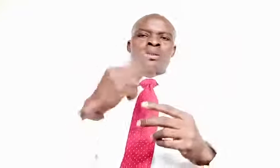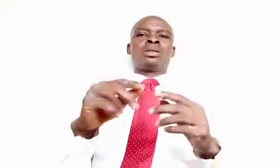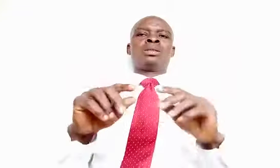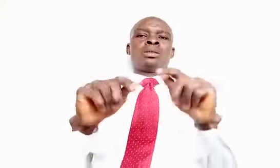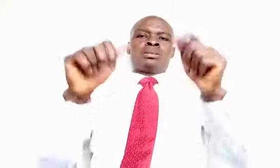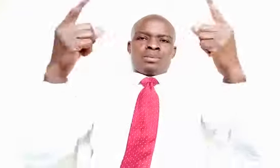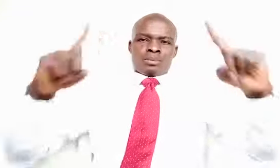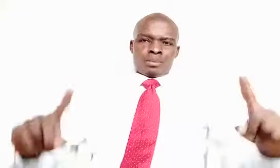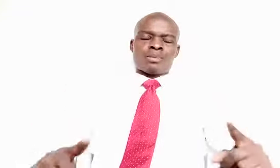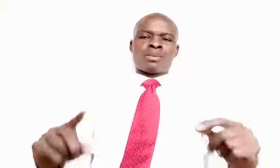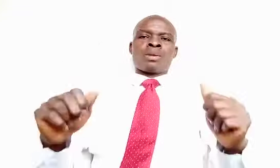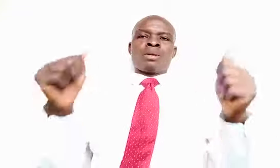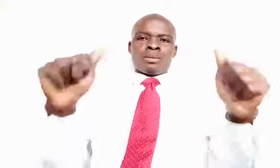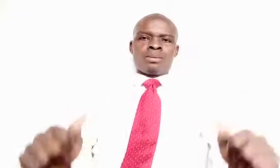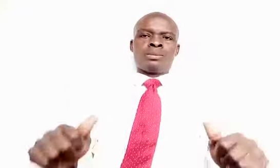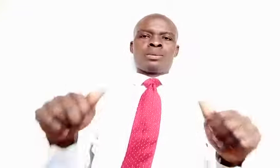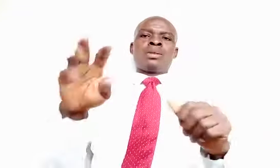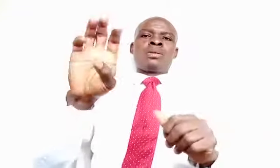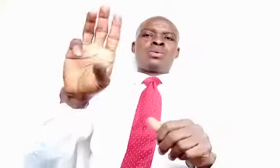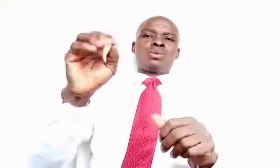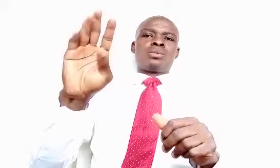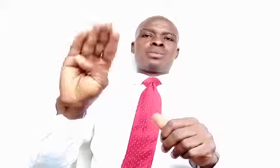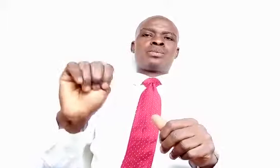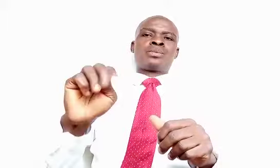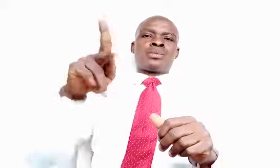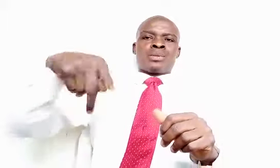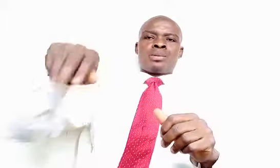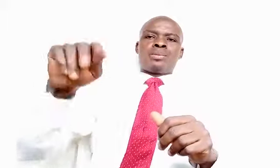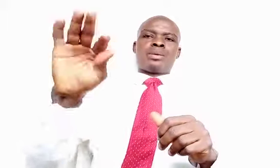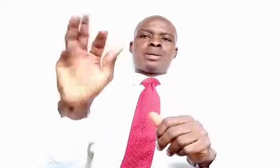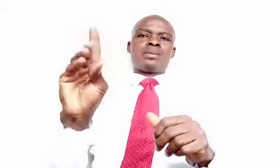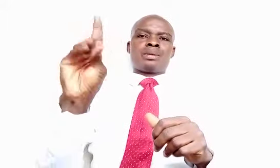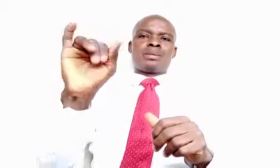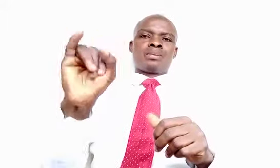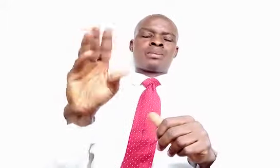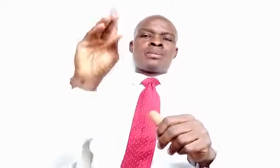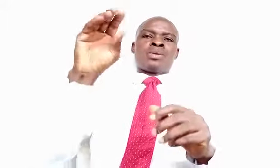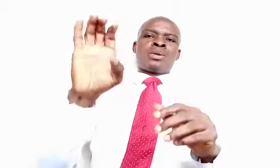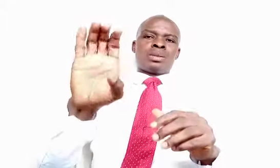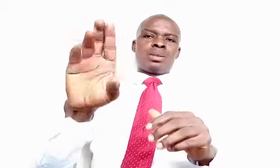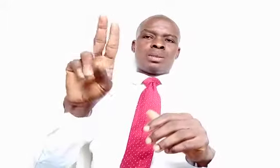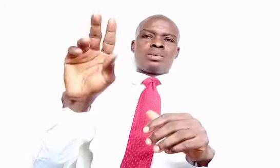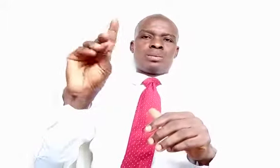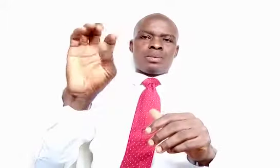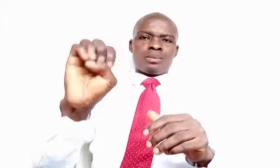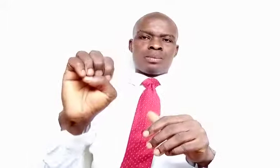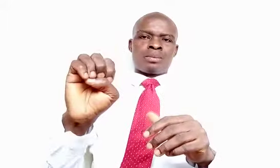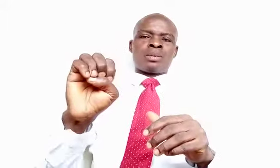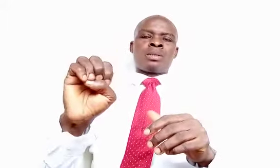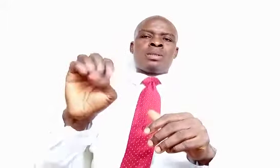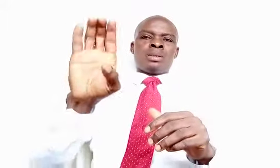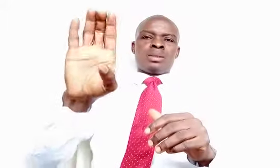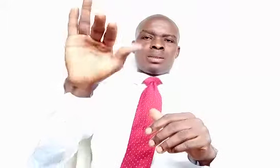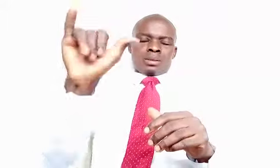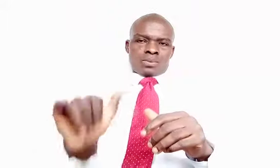cube, cuboid, pyramid, cone, cylinder, and